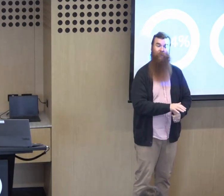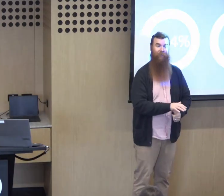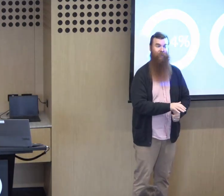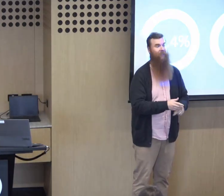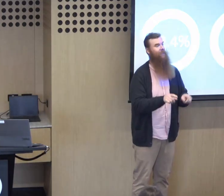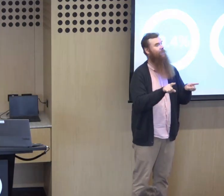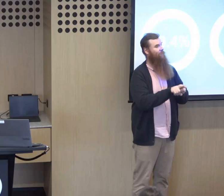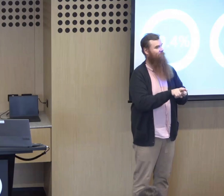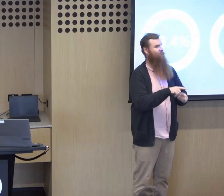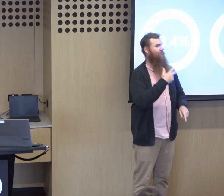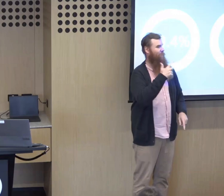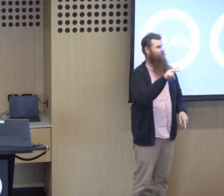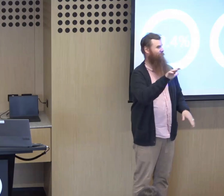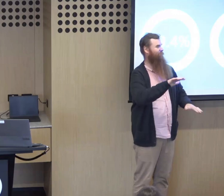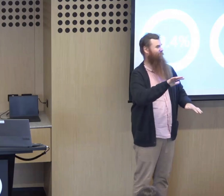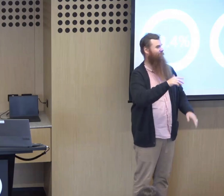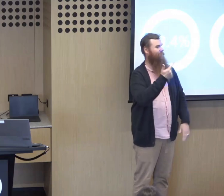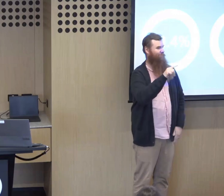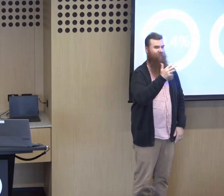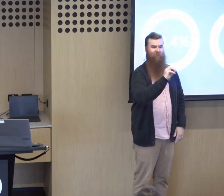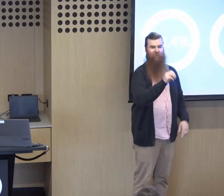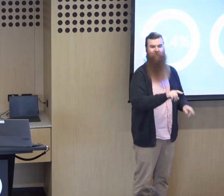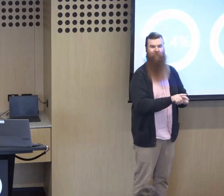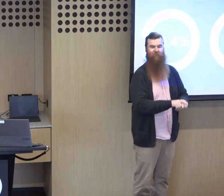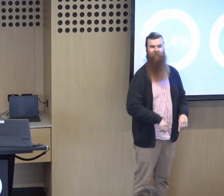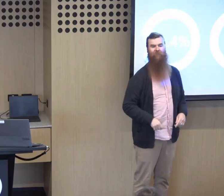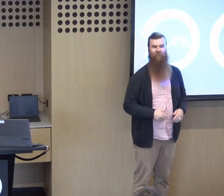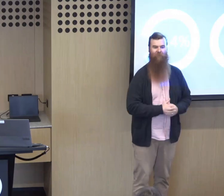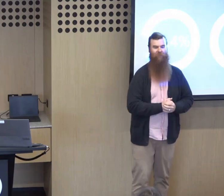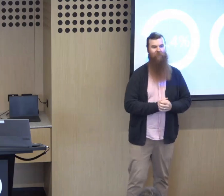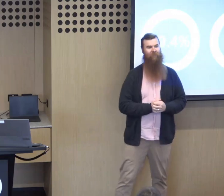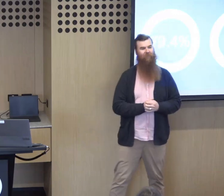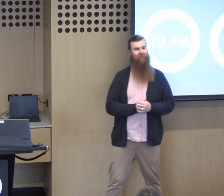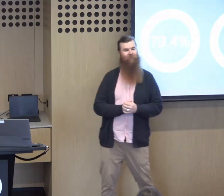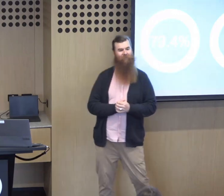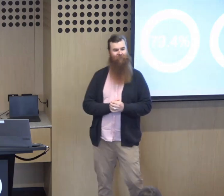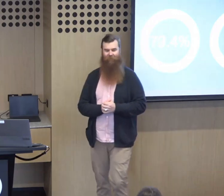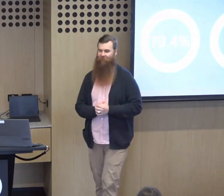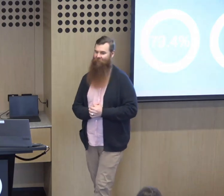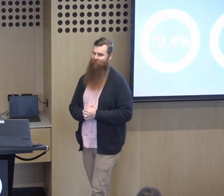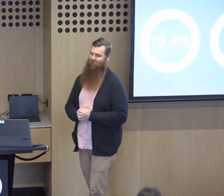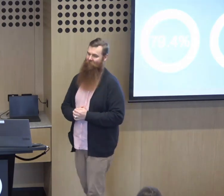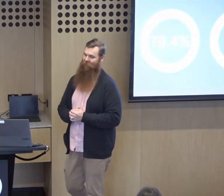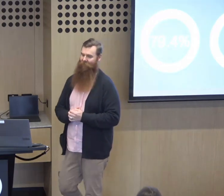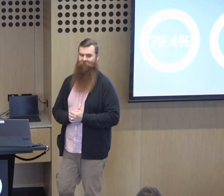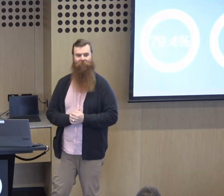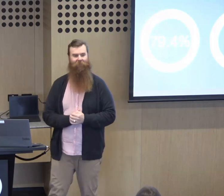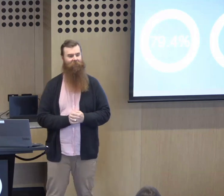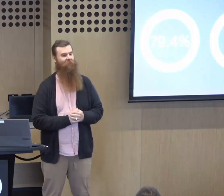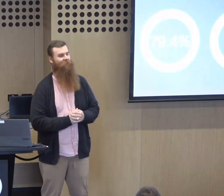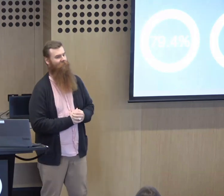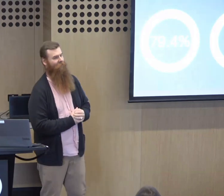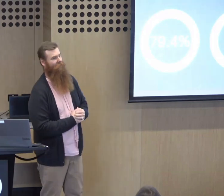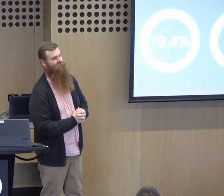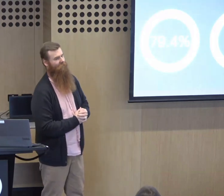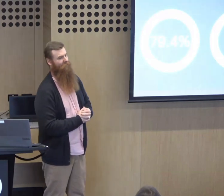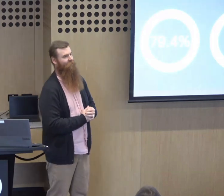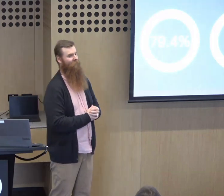is relating to depression. So the same sort of question, but in relation to depression, that's 79%. Remember, this is people over